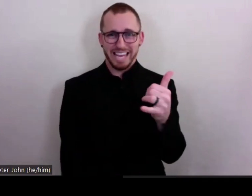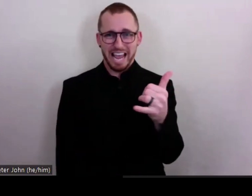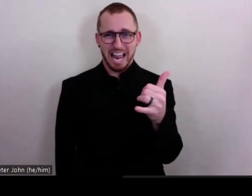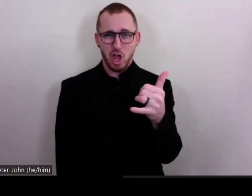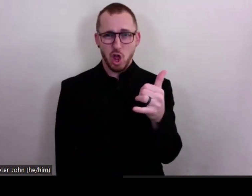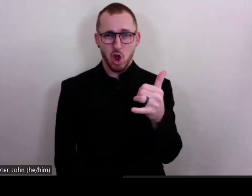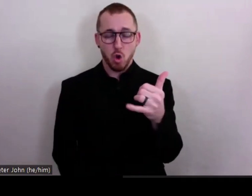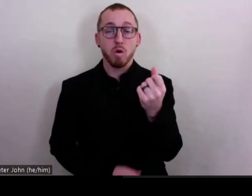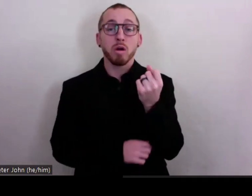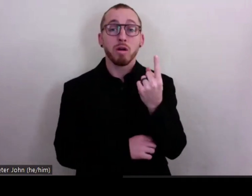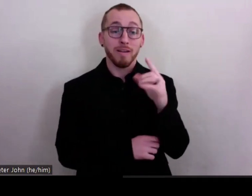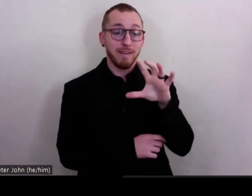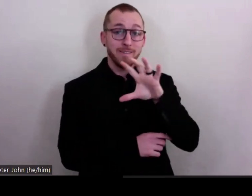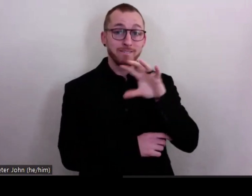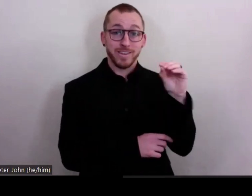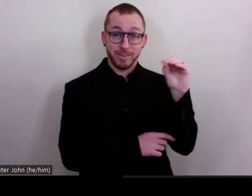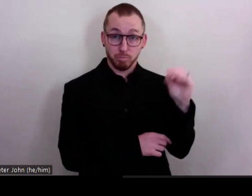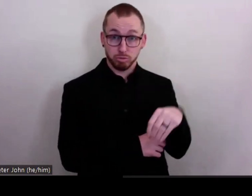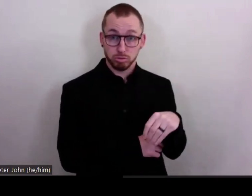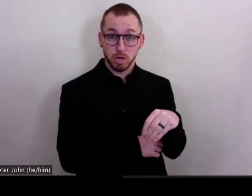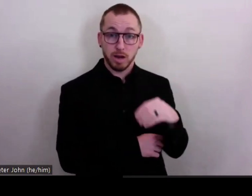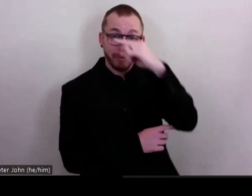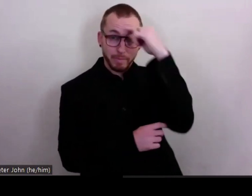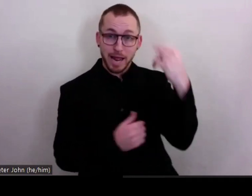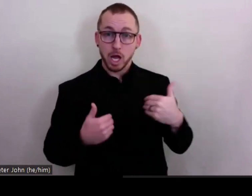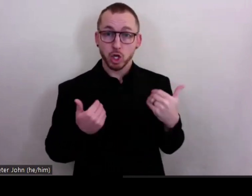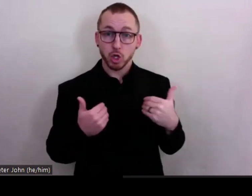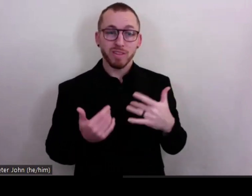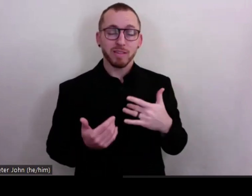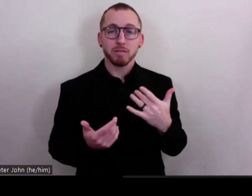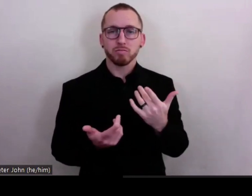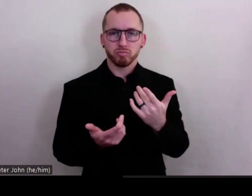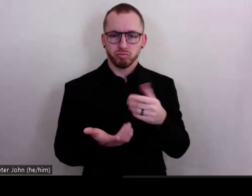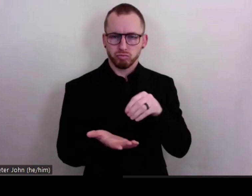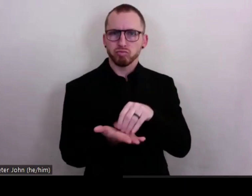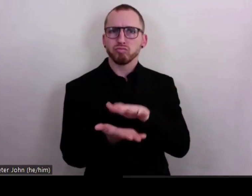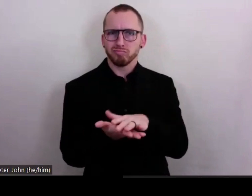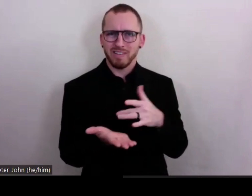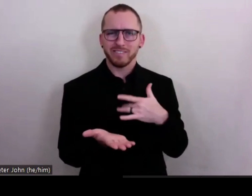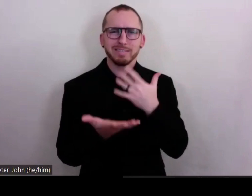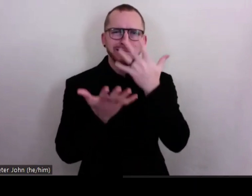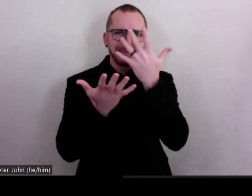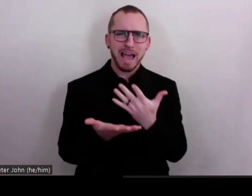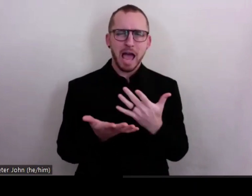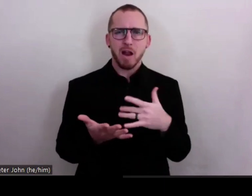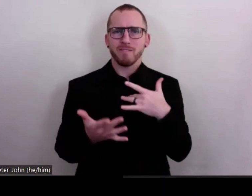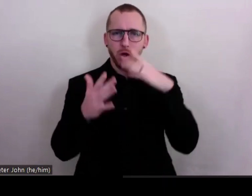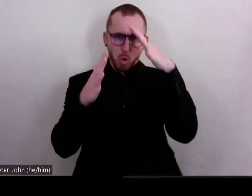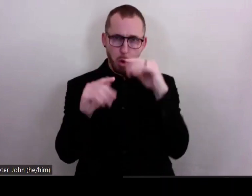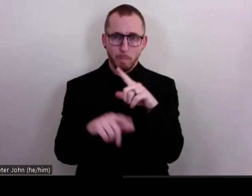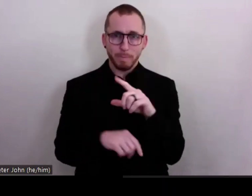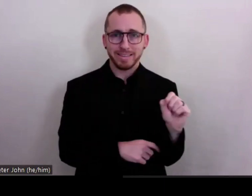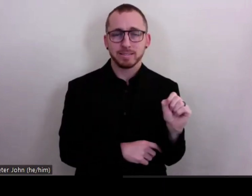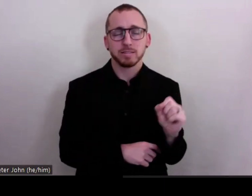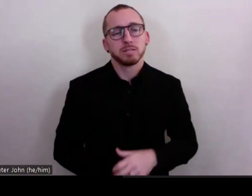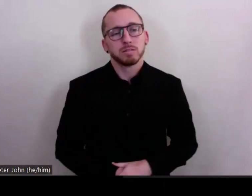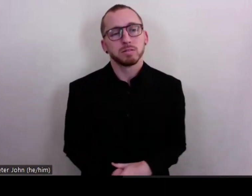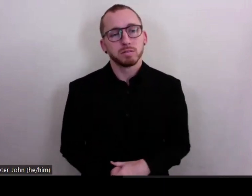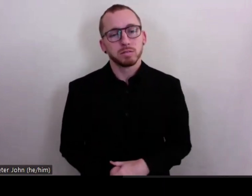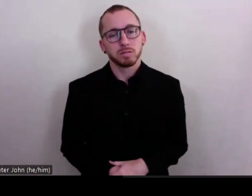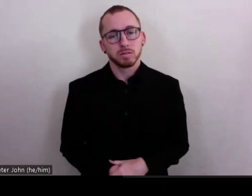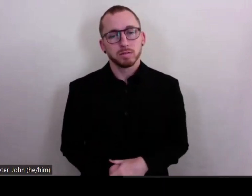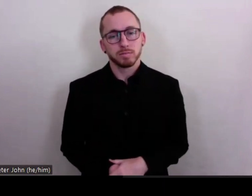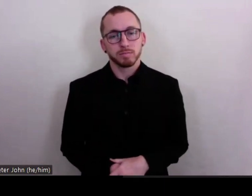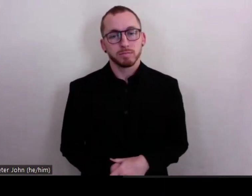Black youth who reported feeling sad or hopeless, 51%. 36% of Black youth who made a